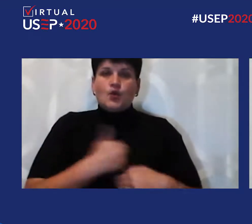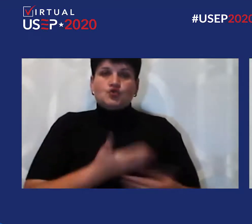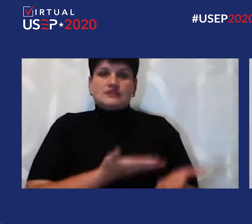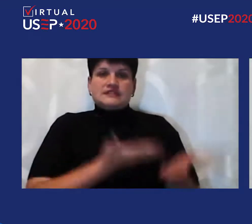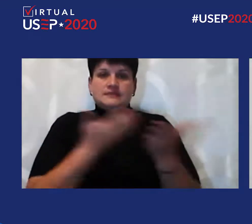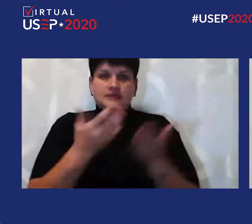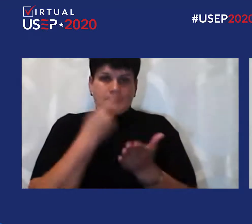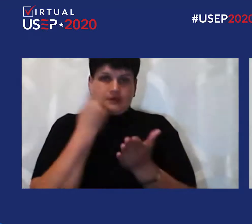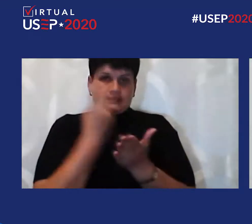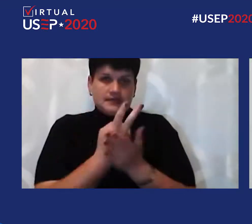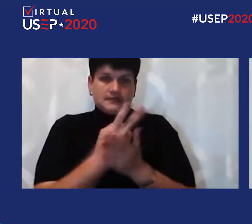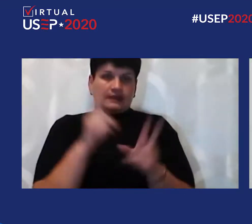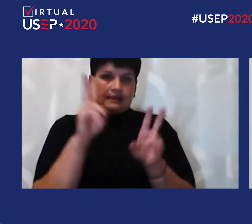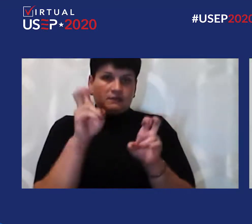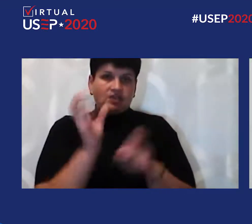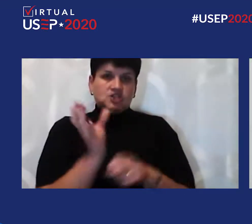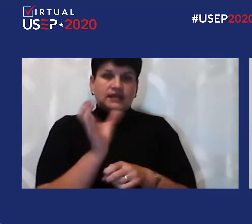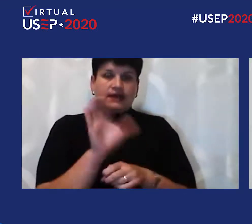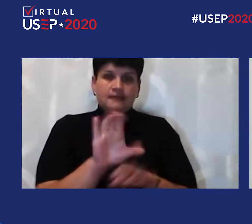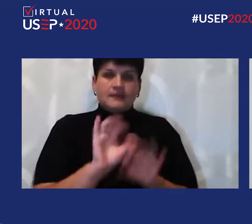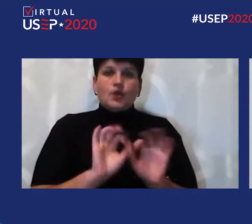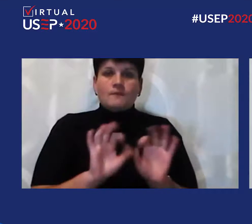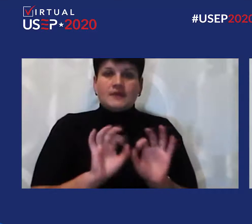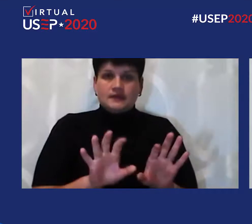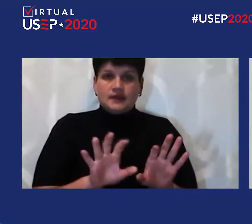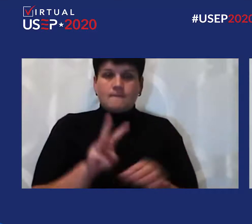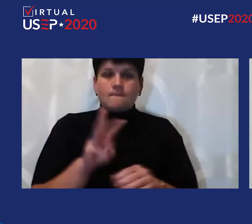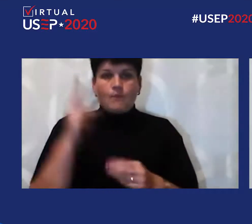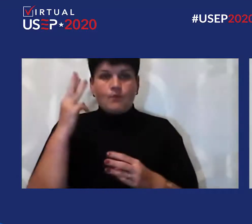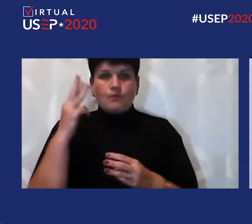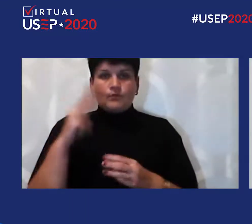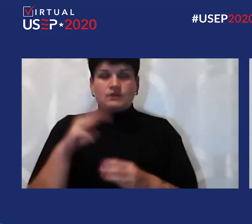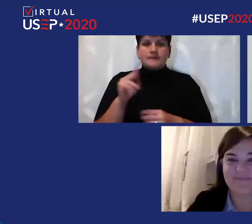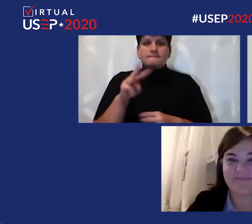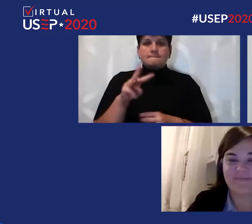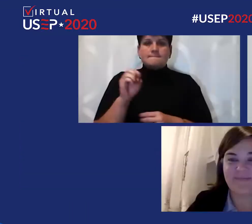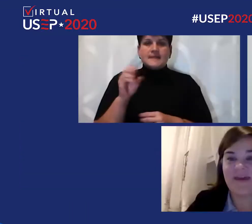the floor to our moderator, Meredith. Meredith, the floor is yours.